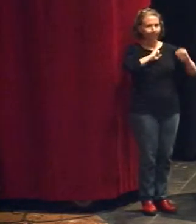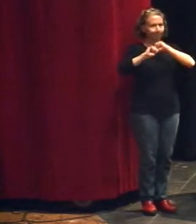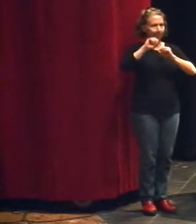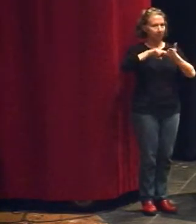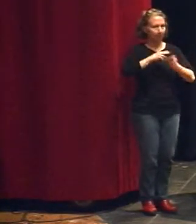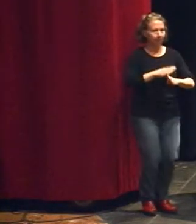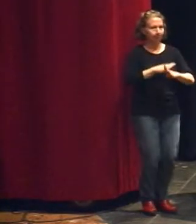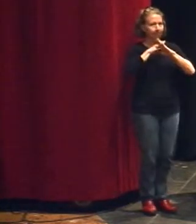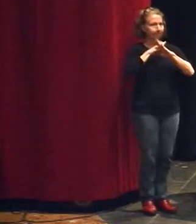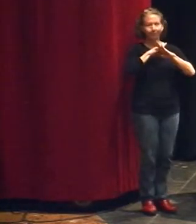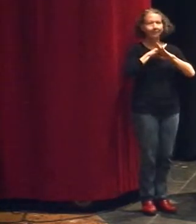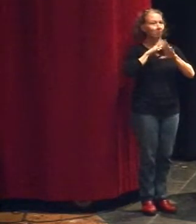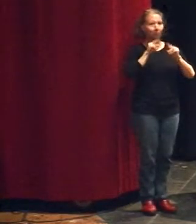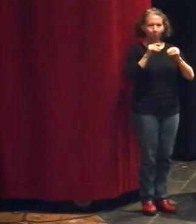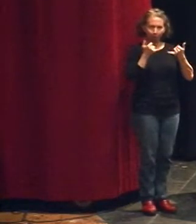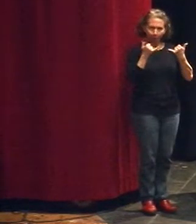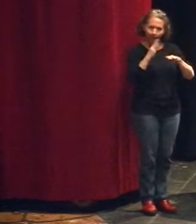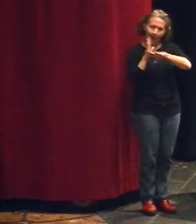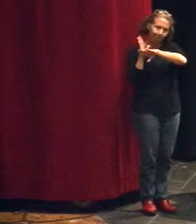you set out to do.